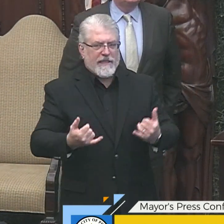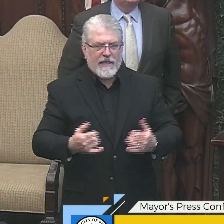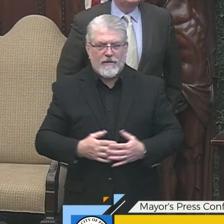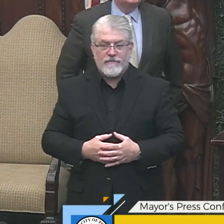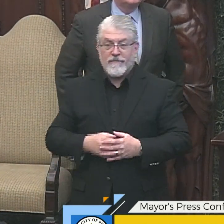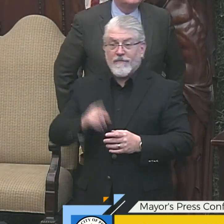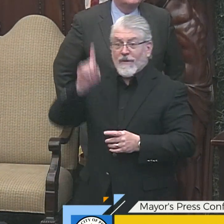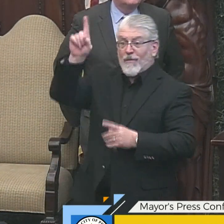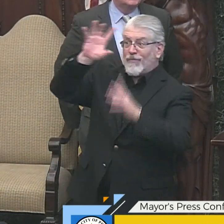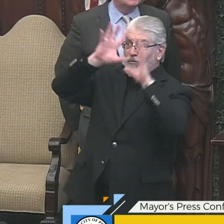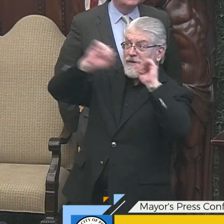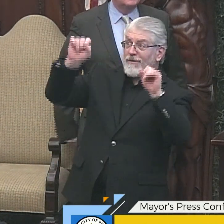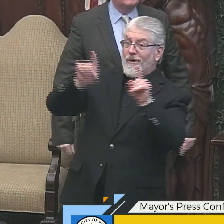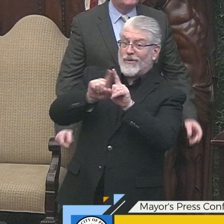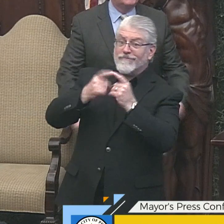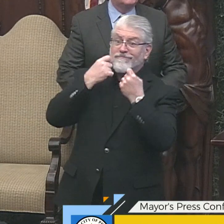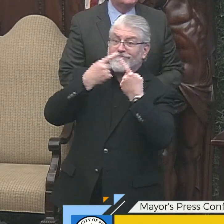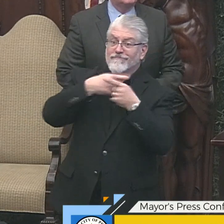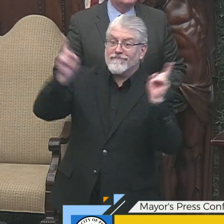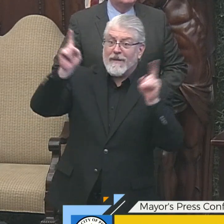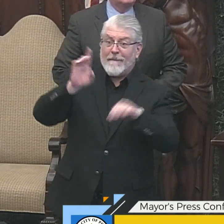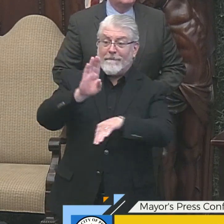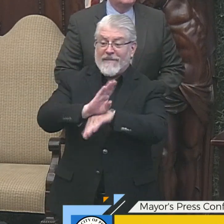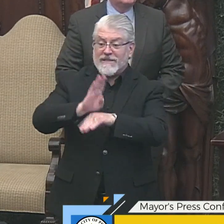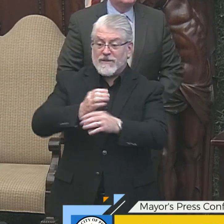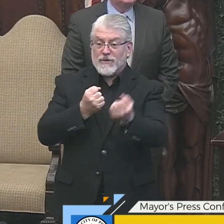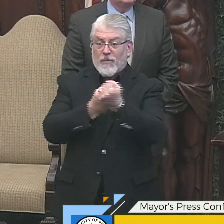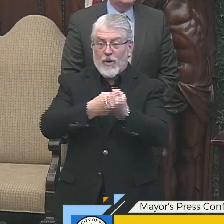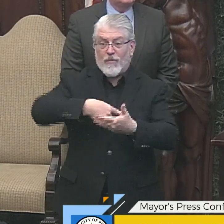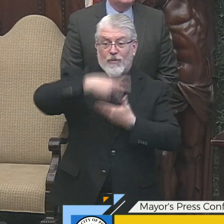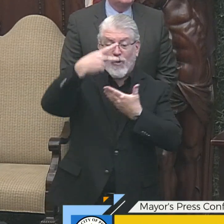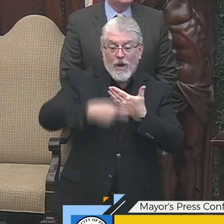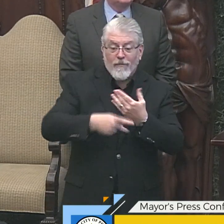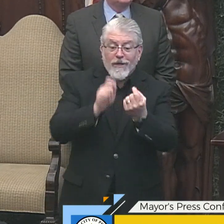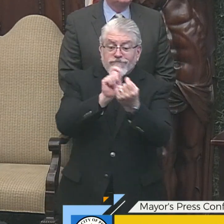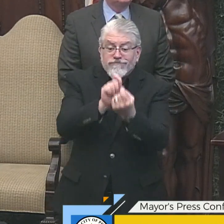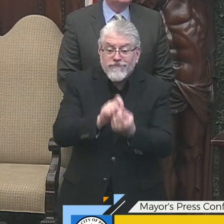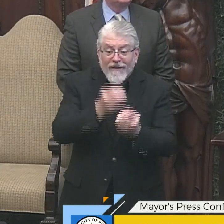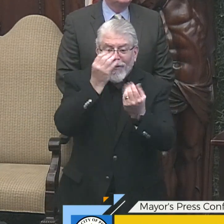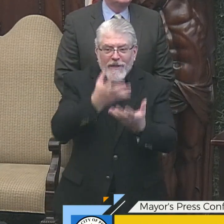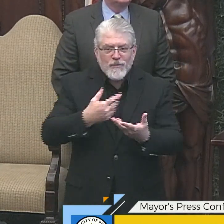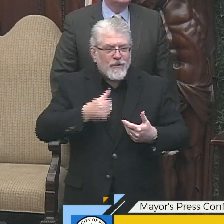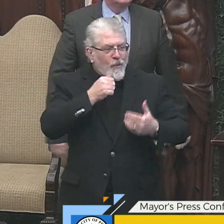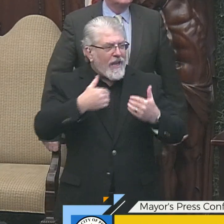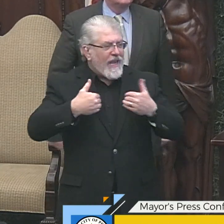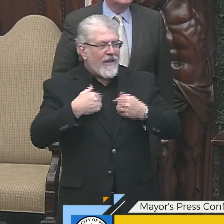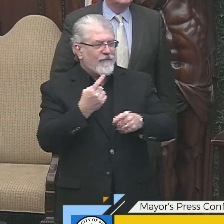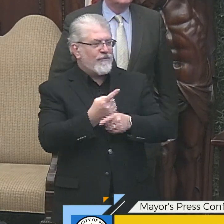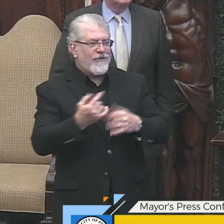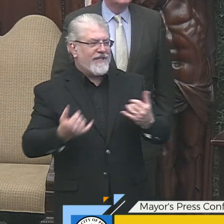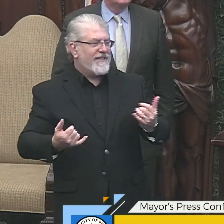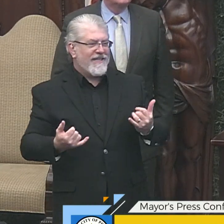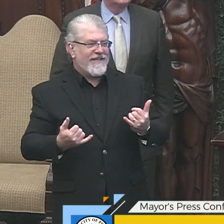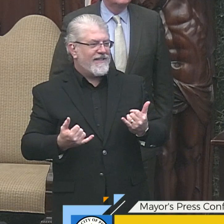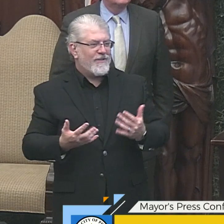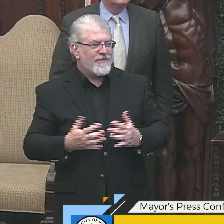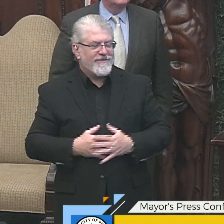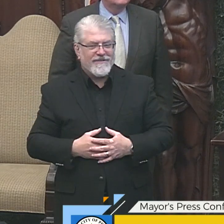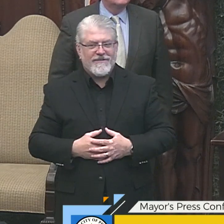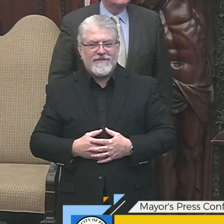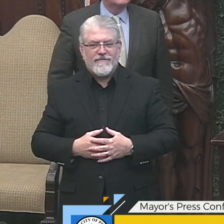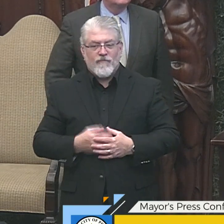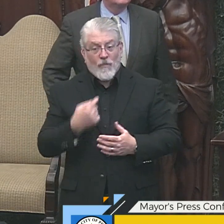business support program. I don't know the details of that program today, but that is, I think we recognize the